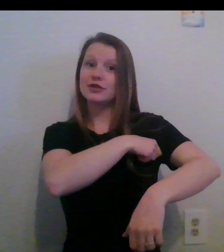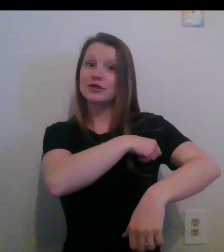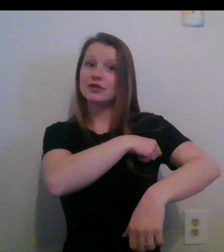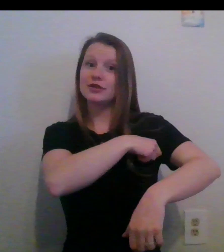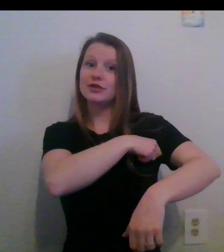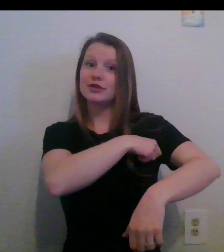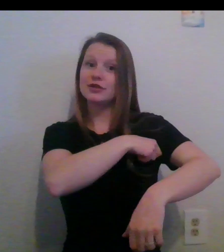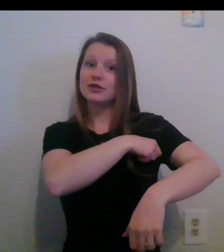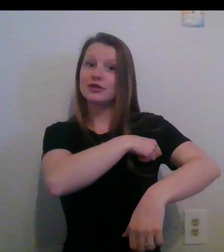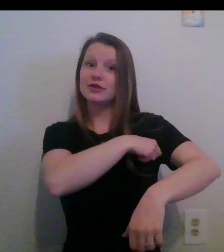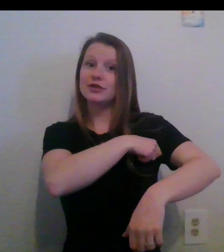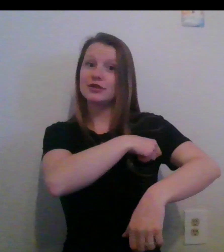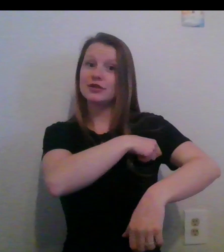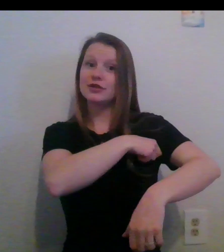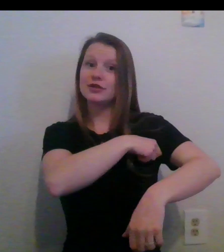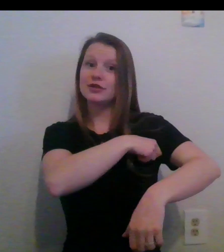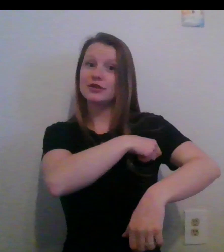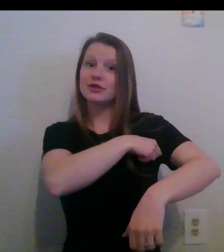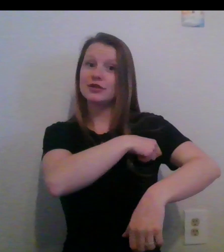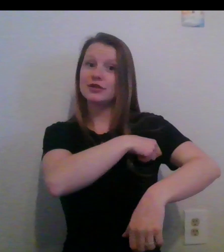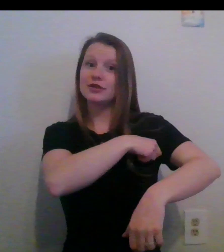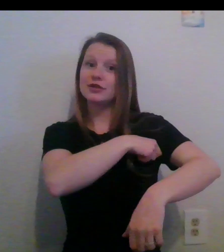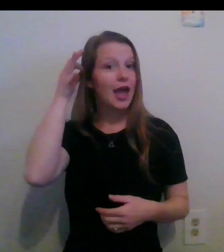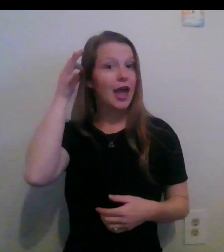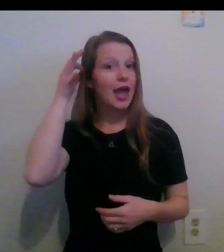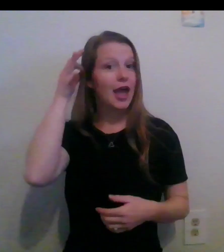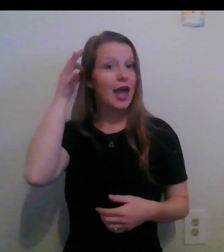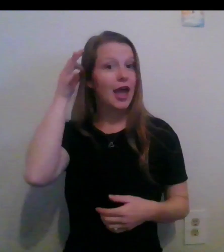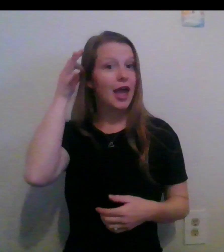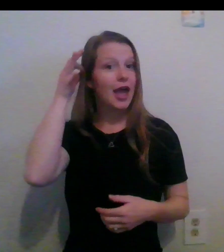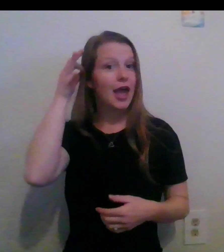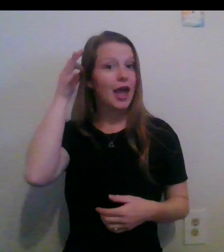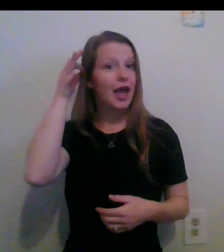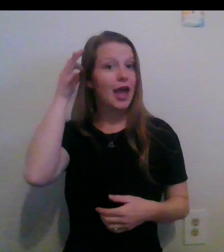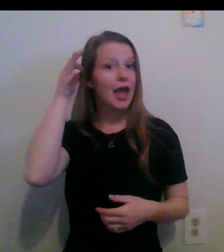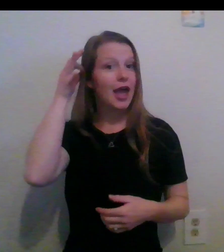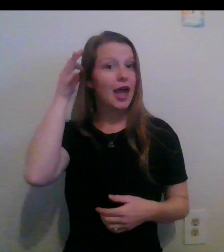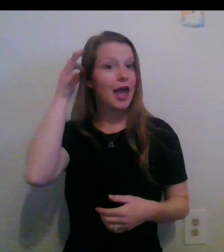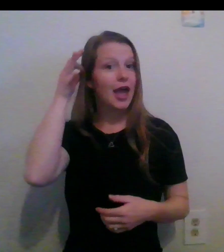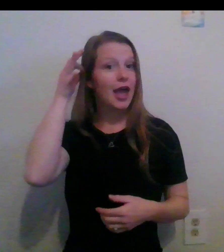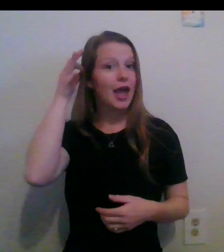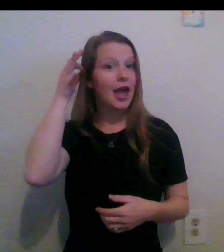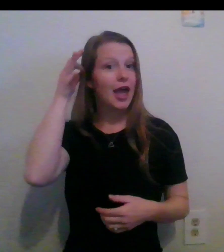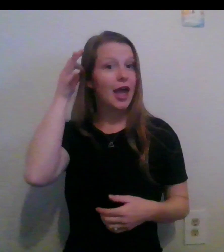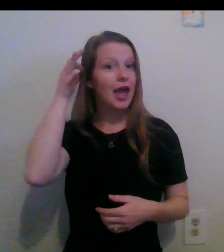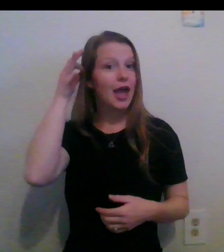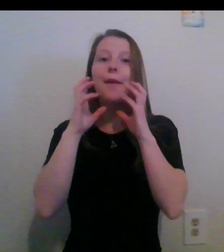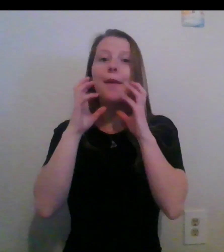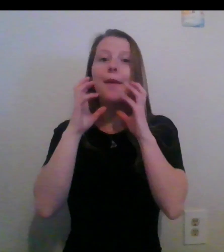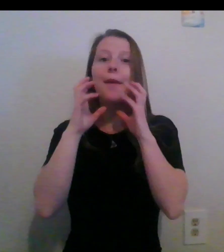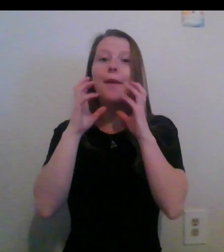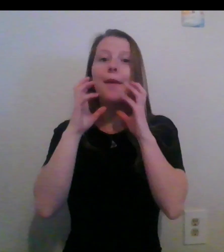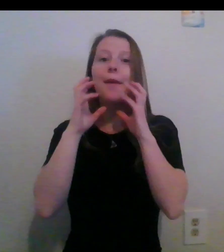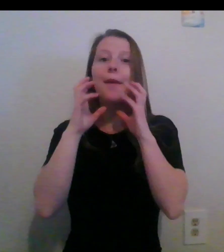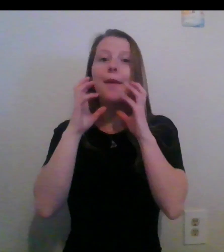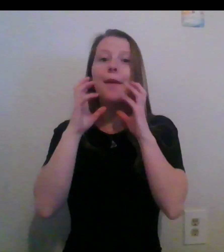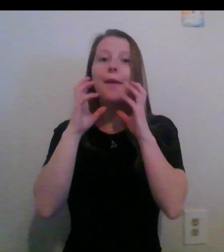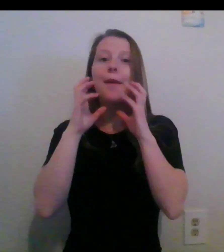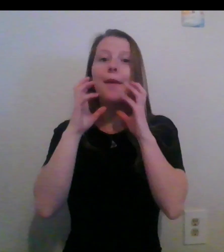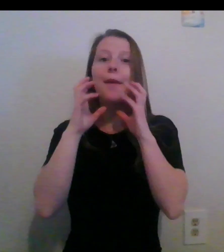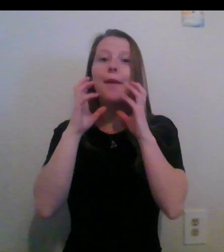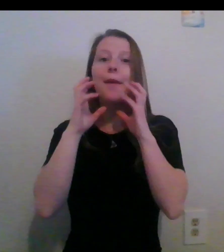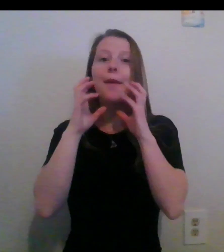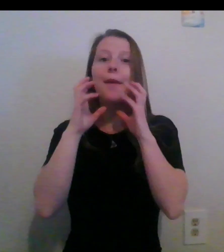They will have pubic hair too, and the beginnings of a beard. Their voices change, and it can be difficult because